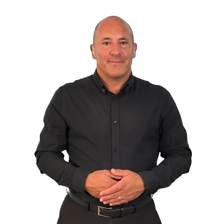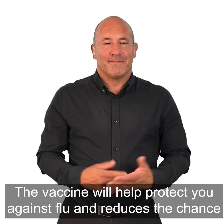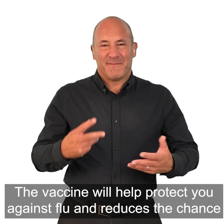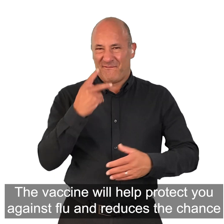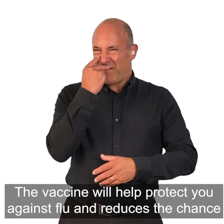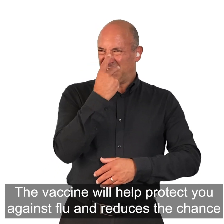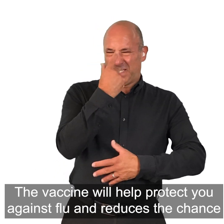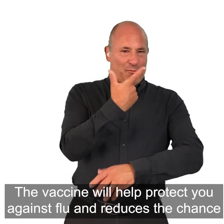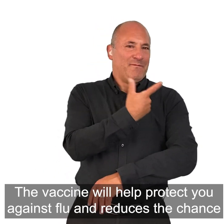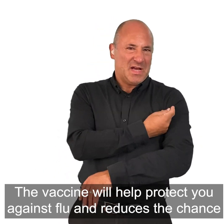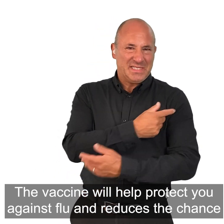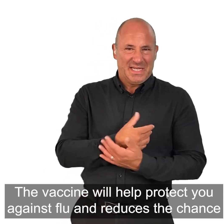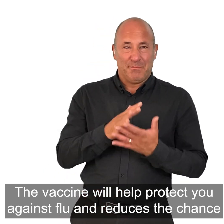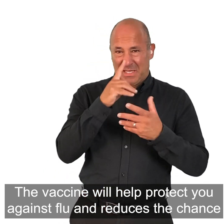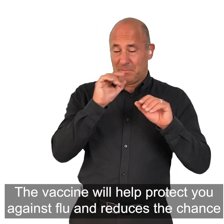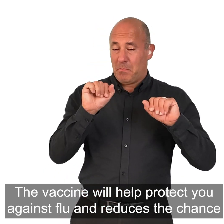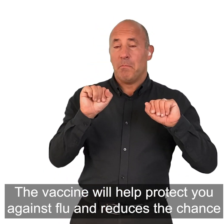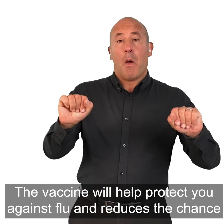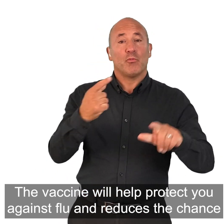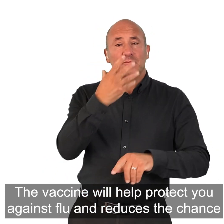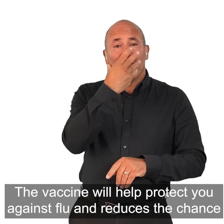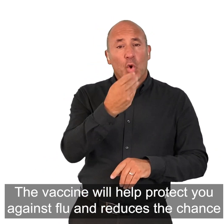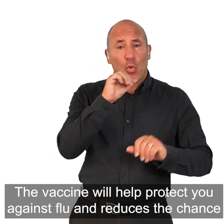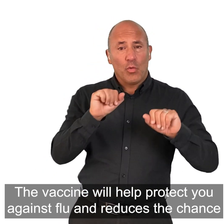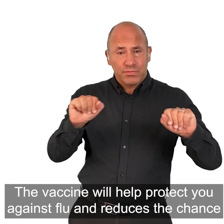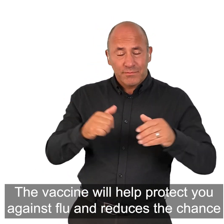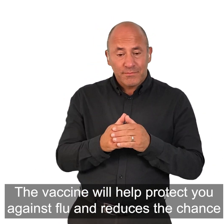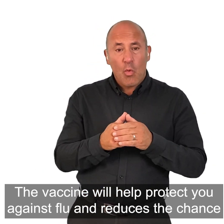The vaccine will help protect you against flu and reduces the chance